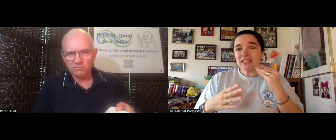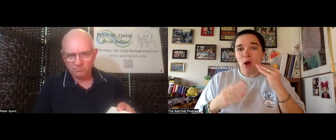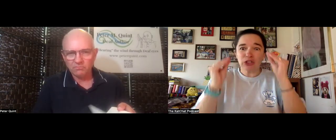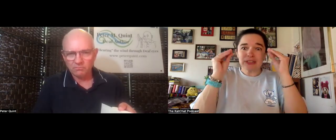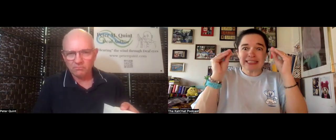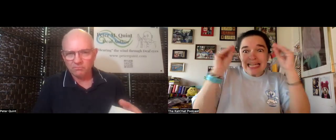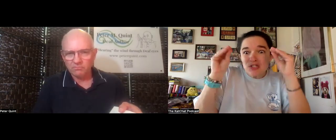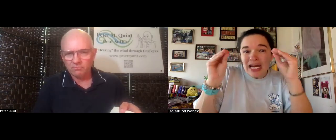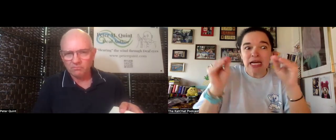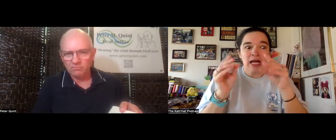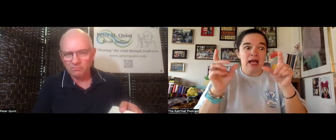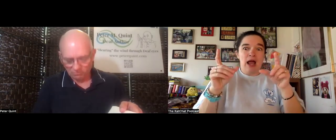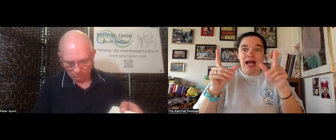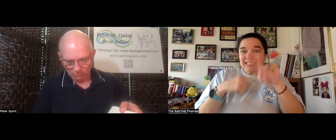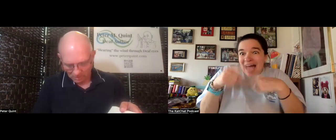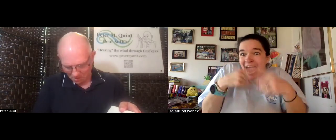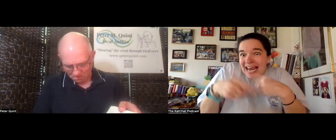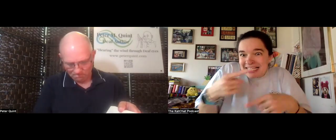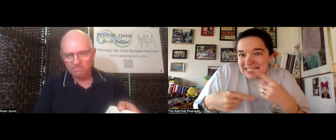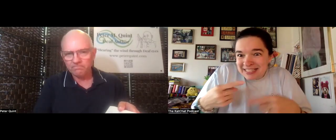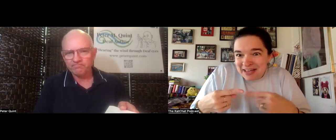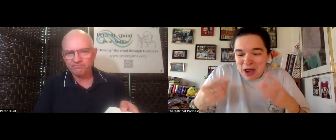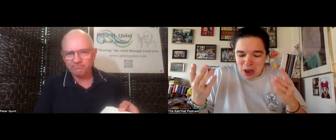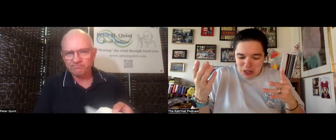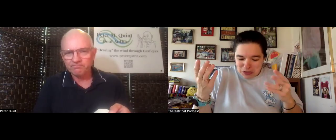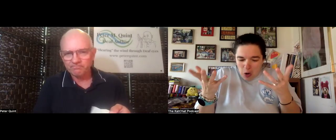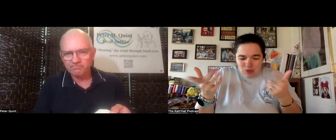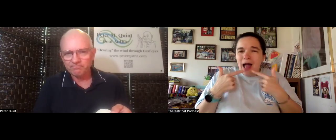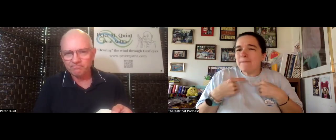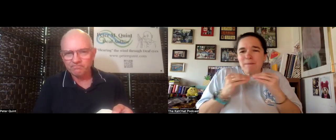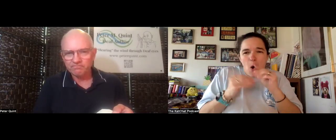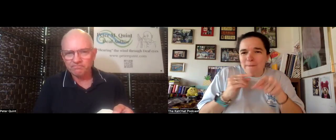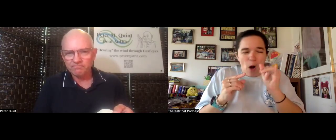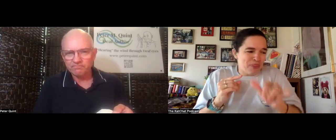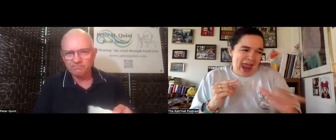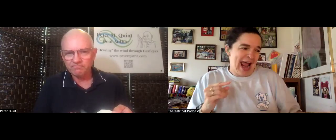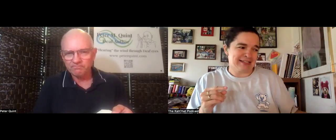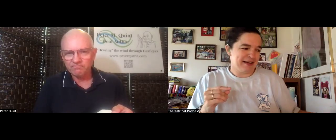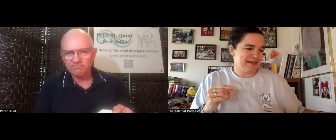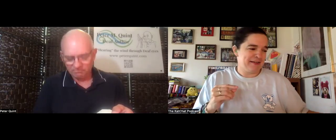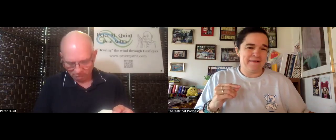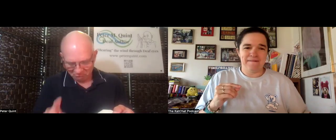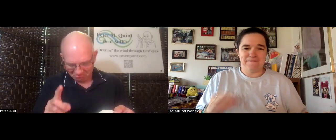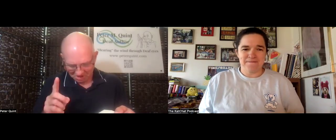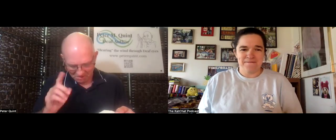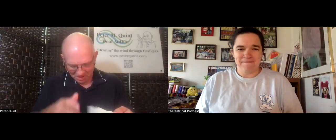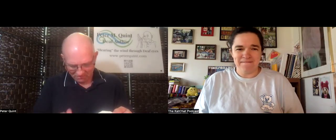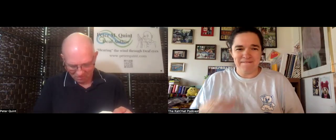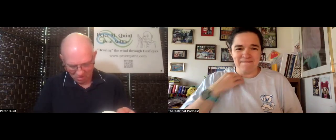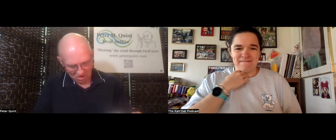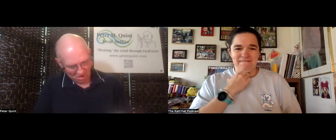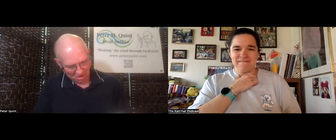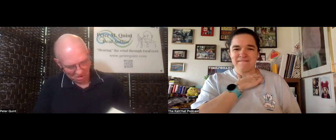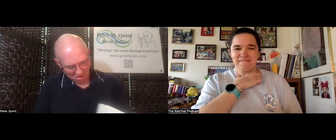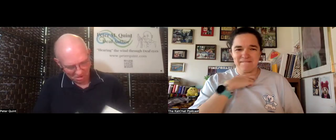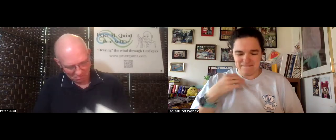hands-on experience teaching Yeah. time. So tell me more about that. Now let me look